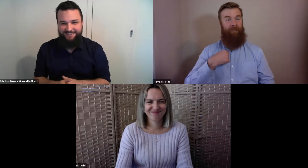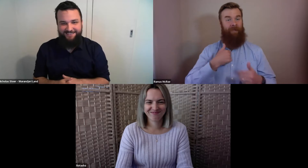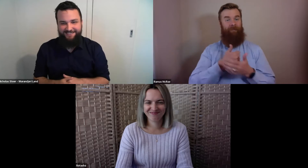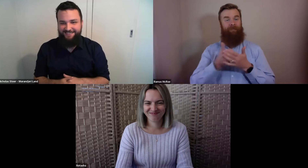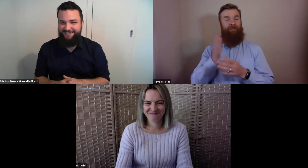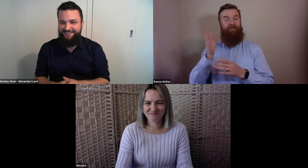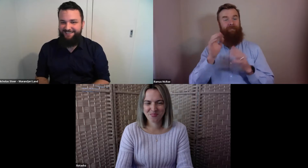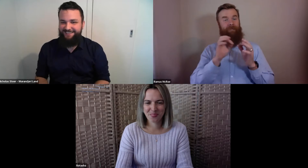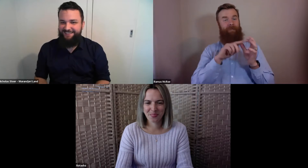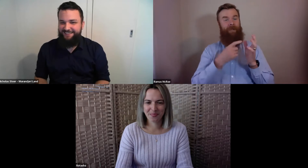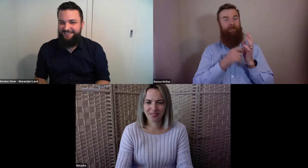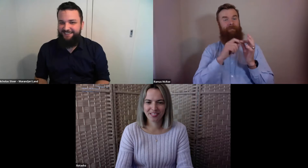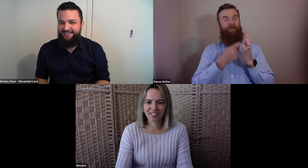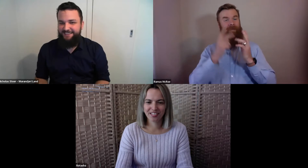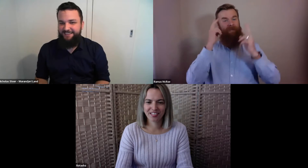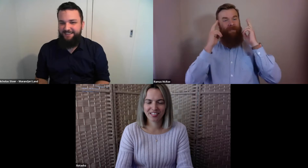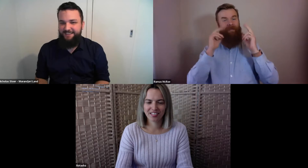Ramas.